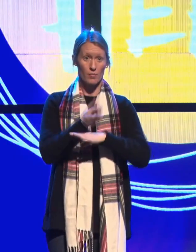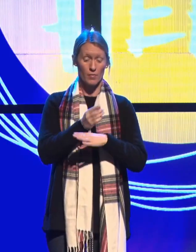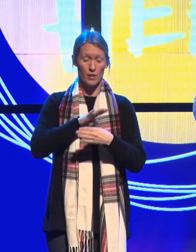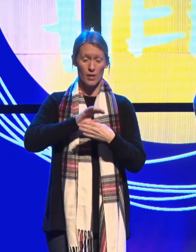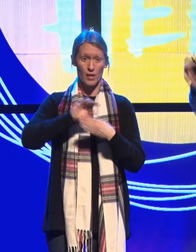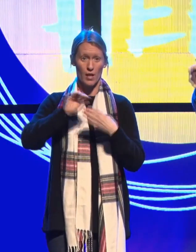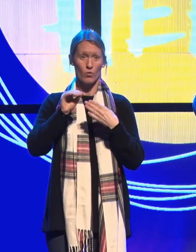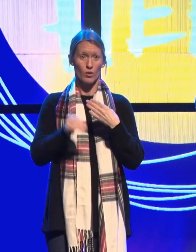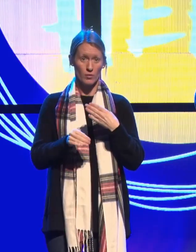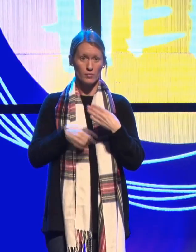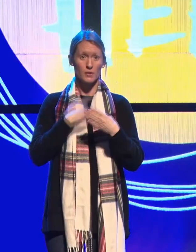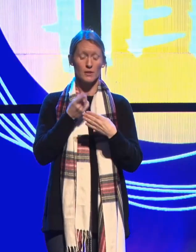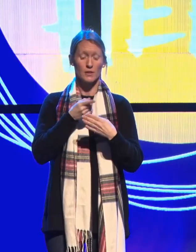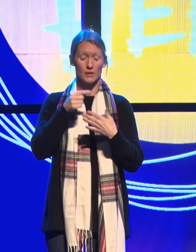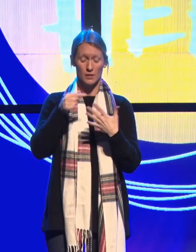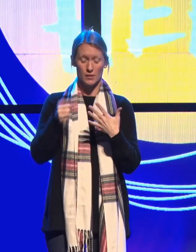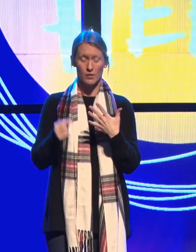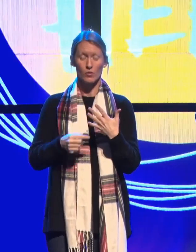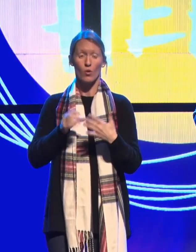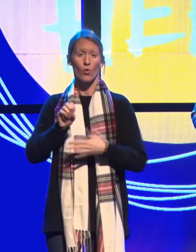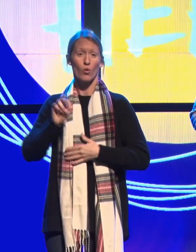these areas, or will 2025 shape them?